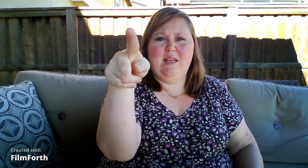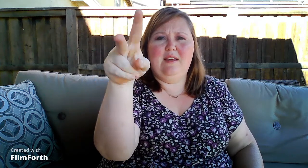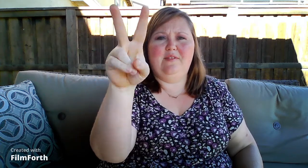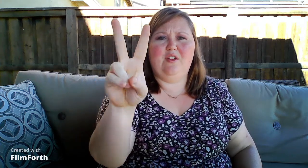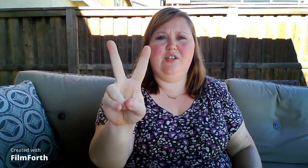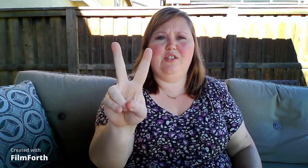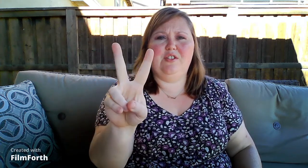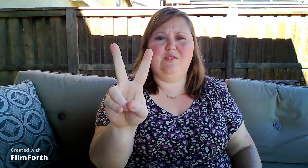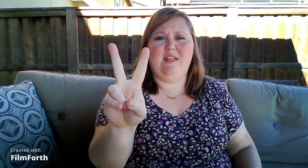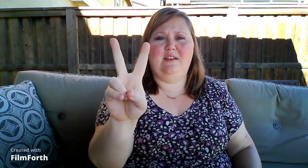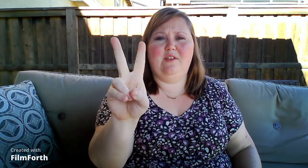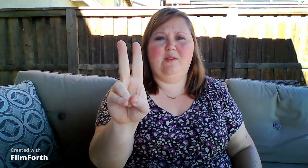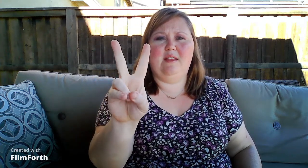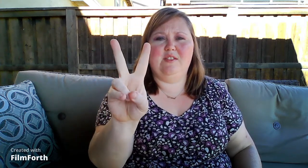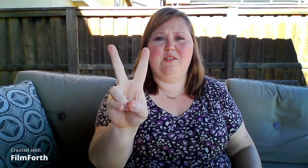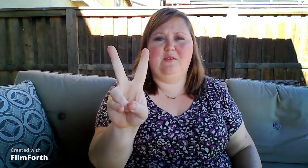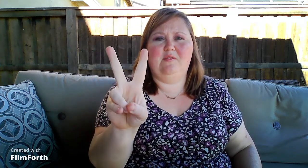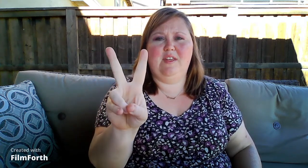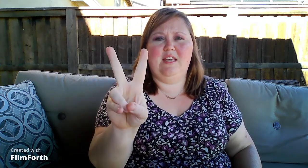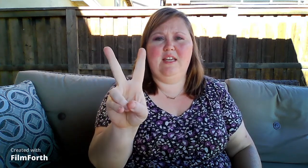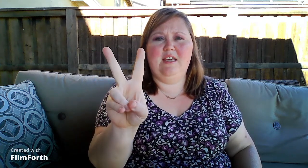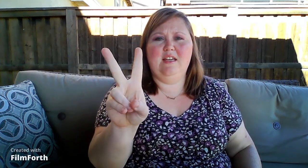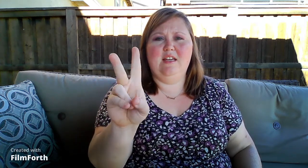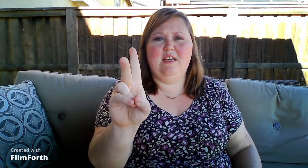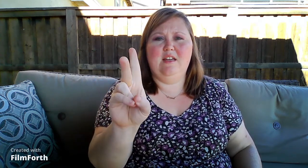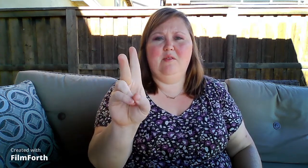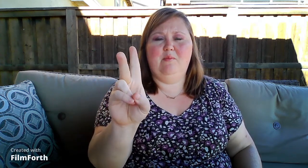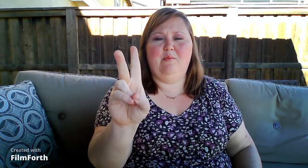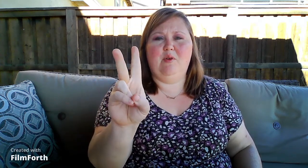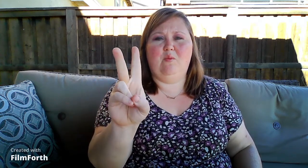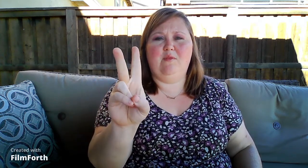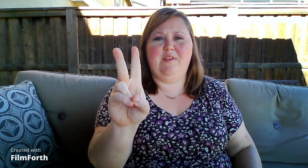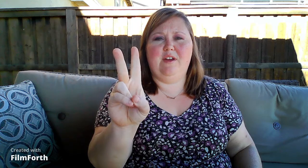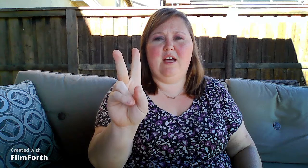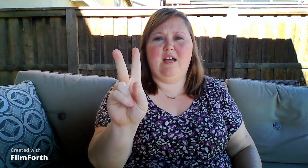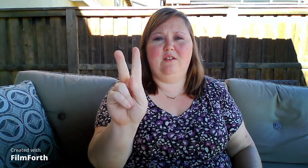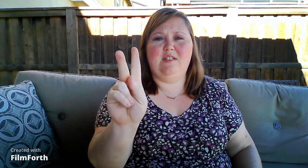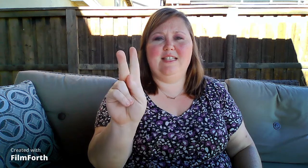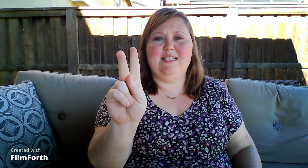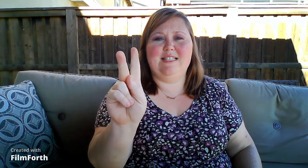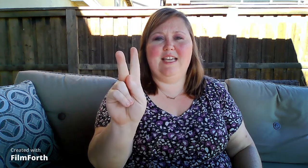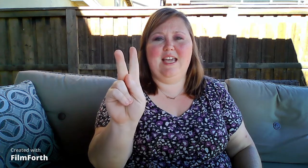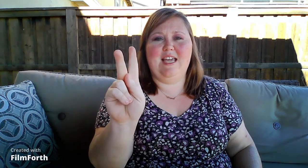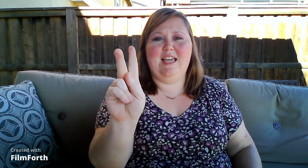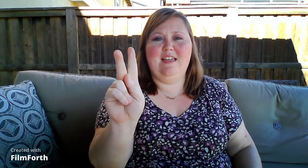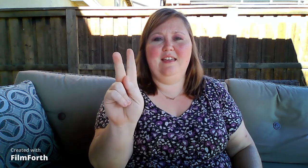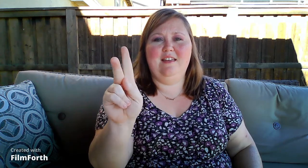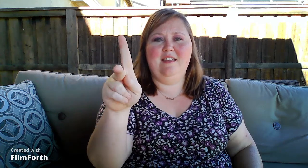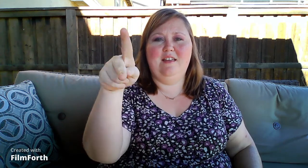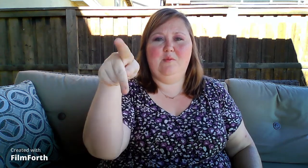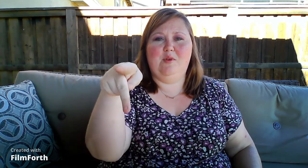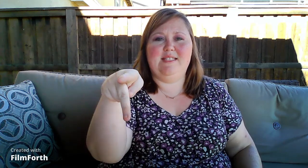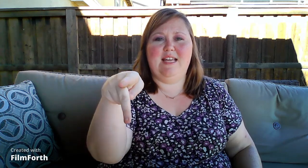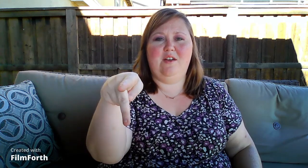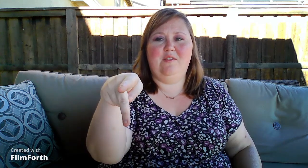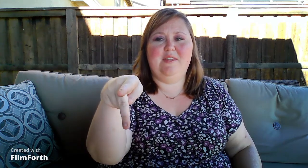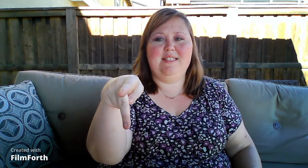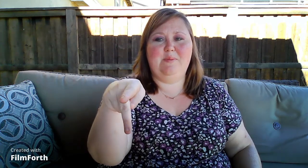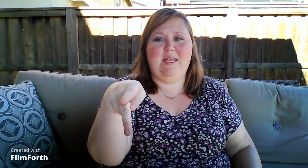If they're hard to do, think of, okay, let's do the V. Put one finger out. This is K. Put it down. This is